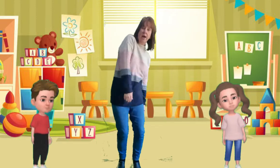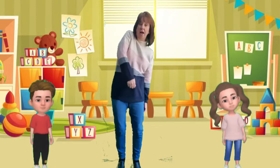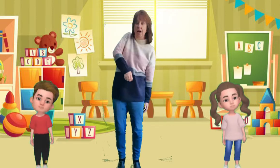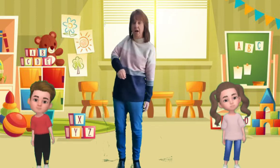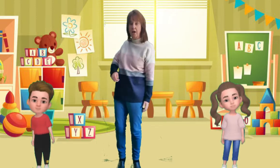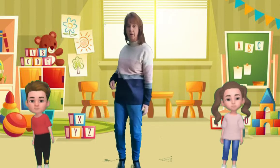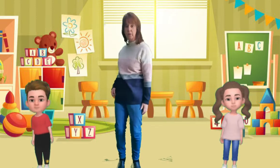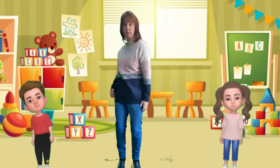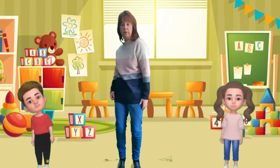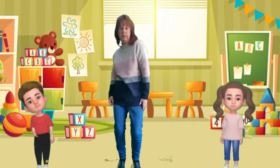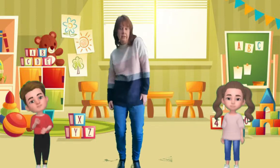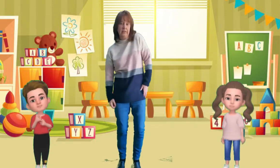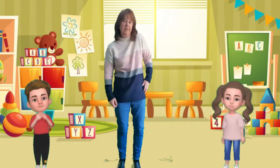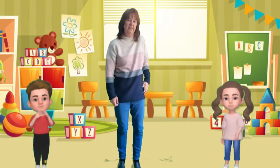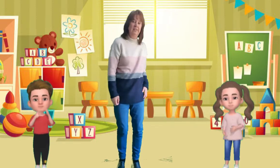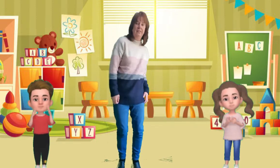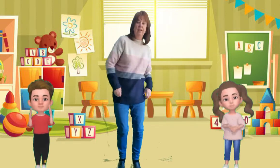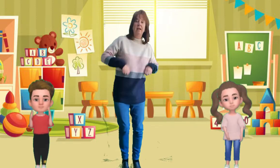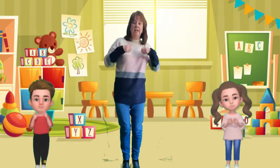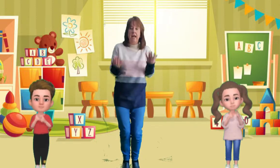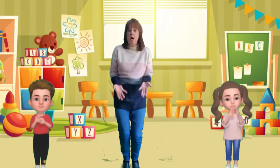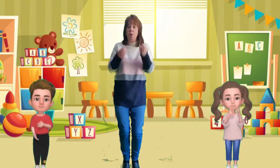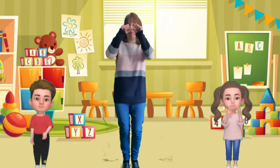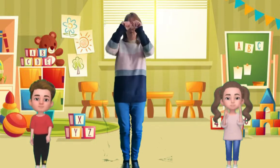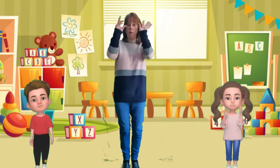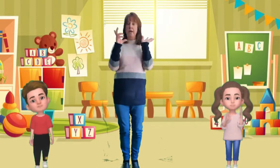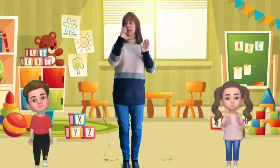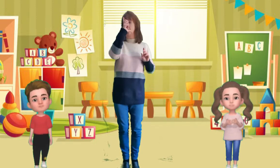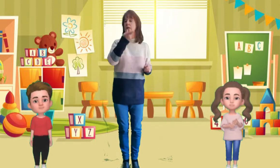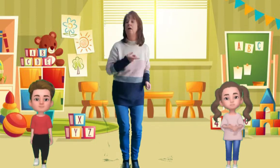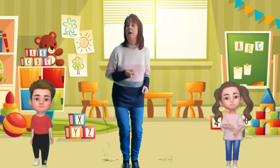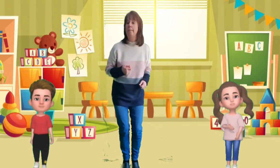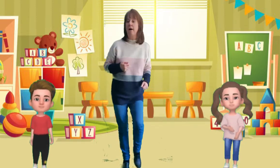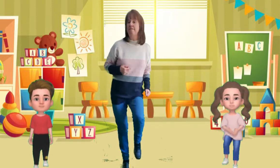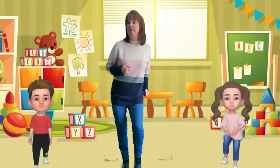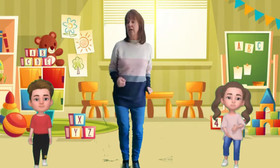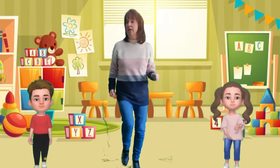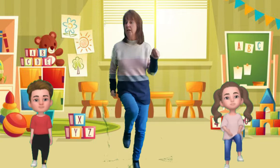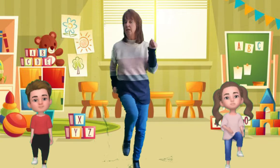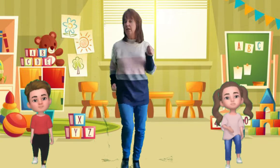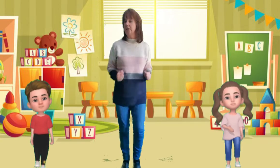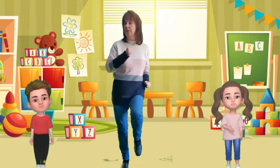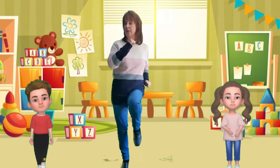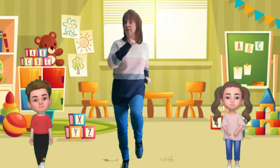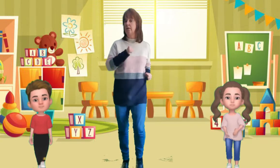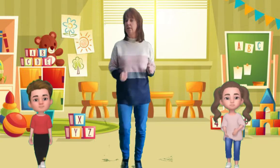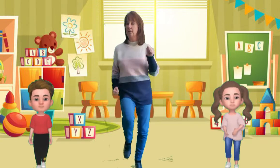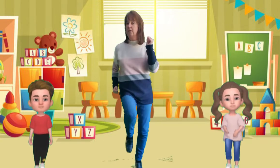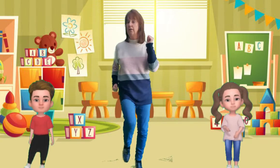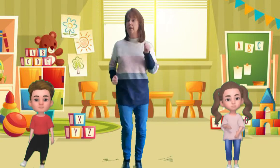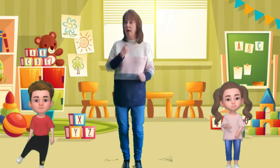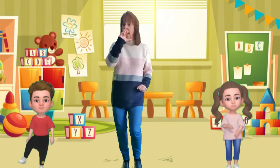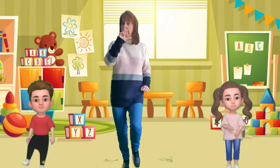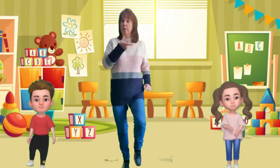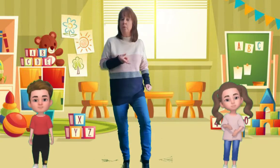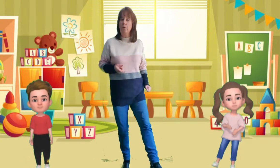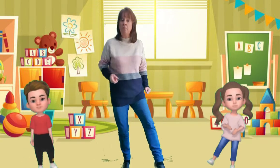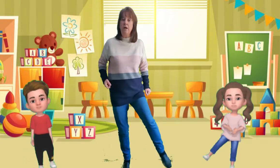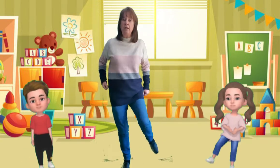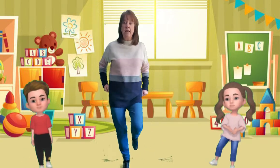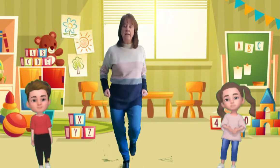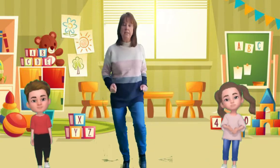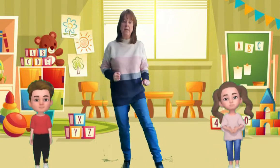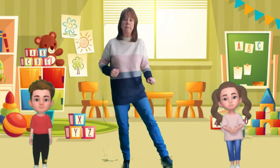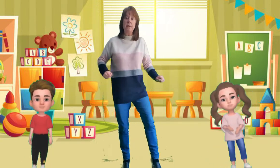around and around. Now I'm awake, I can stamp my feet. I can